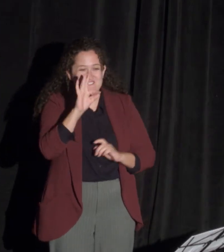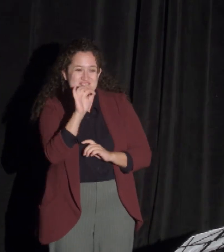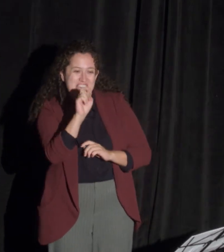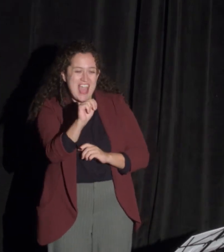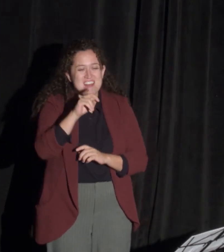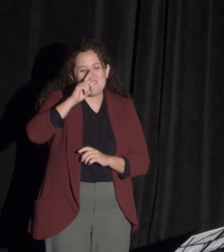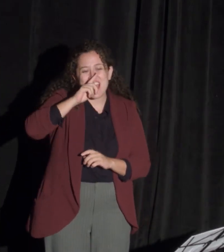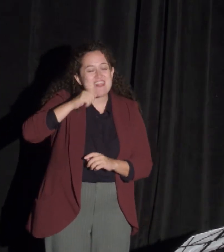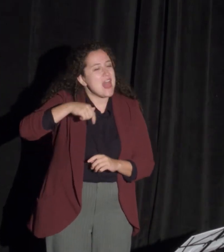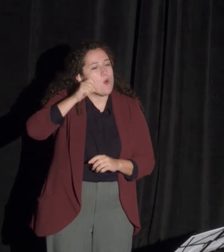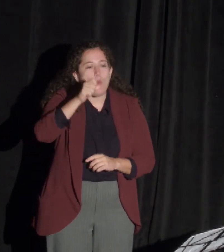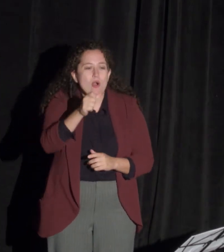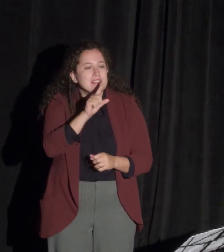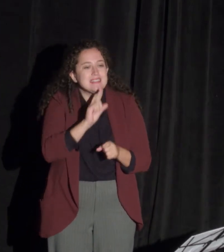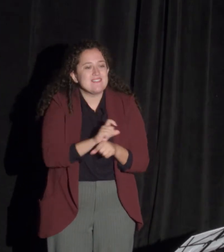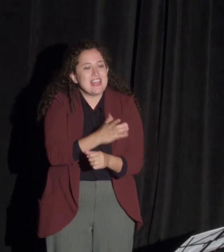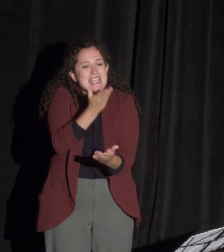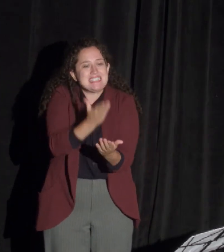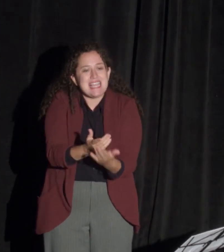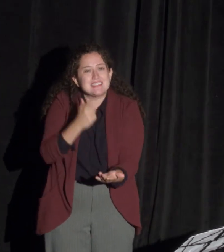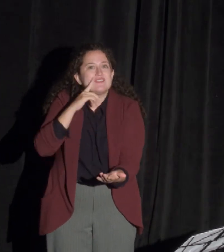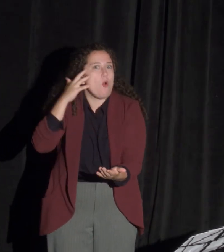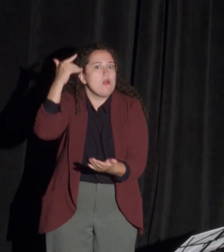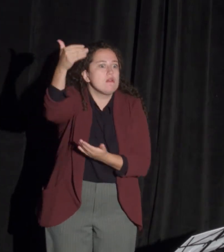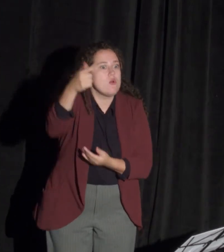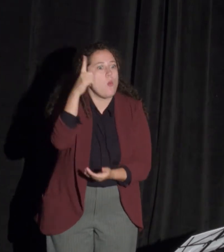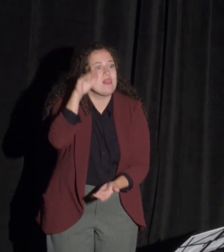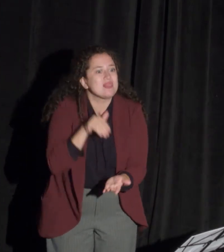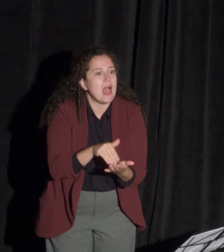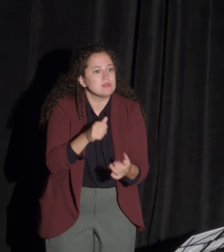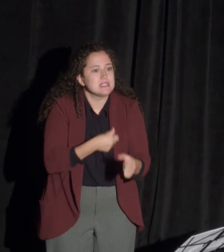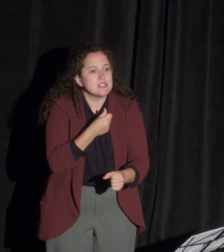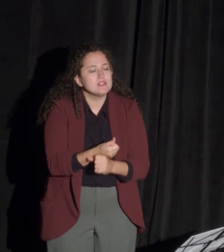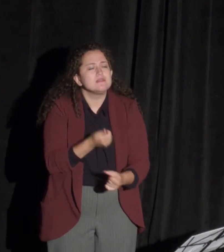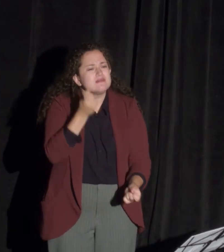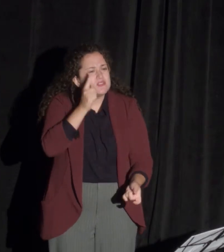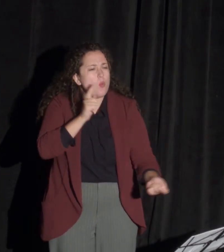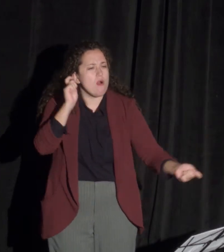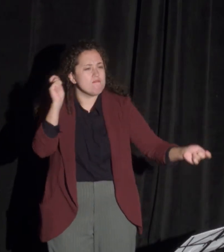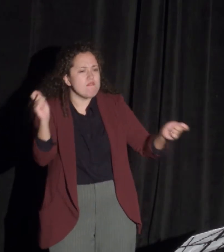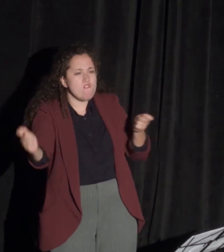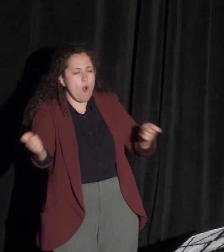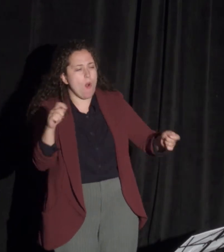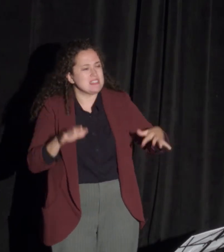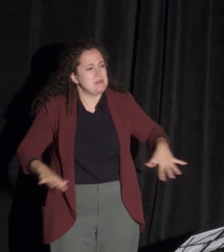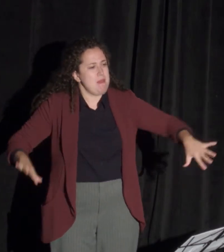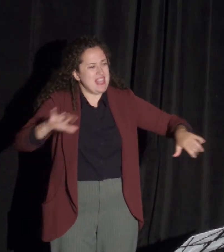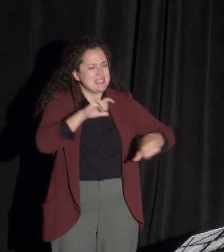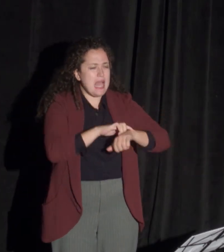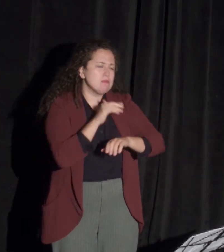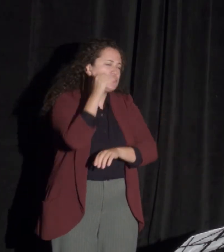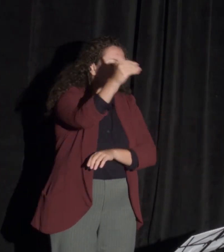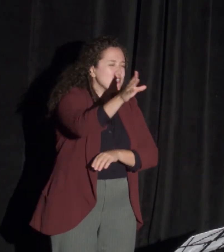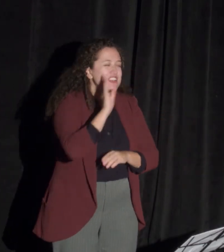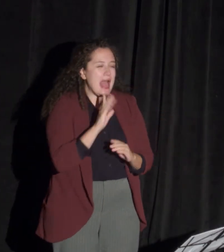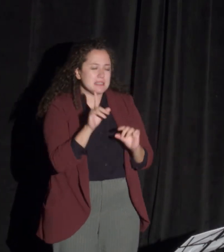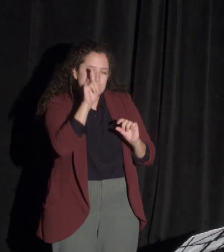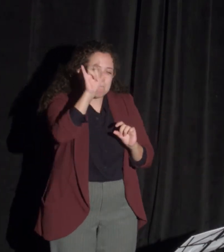pretty exciting. We're going to fold space-time so much that it gets permanent creases, and then we're going to realize that we left our space-time iron